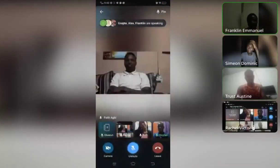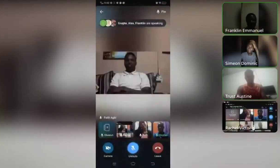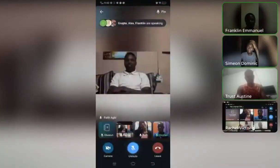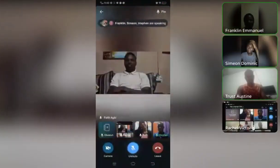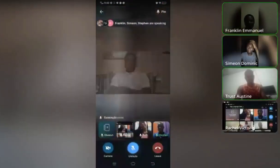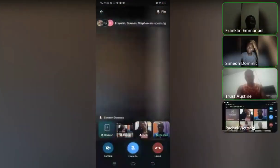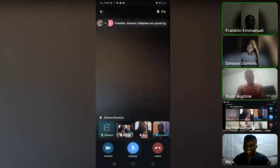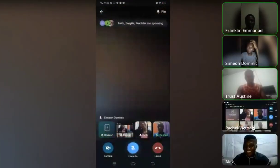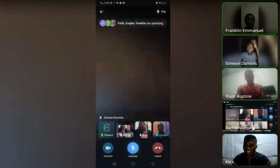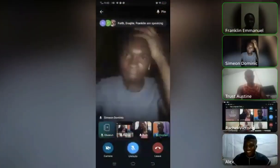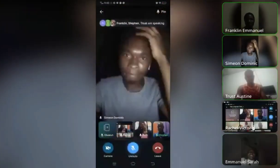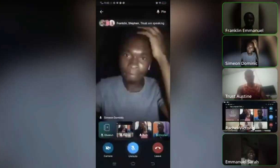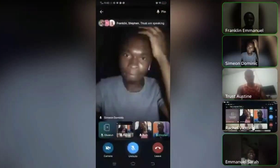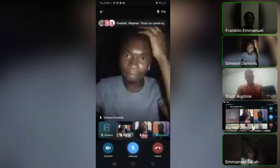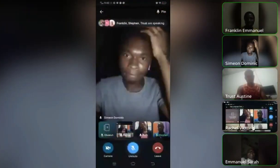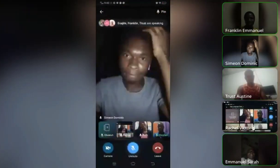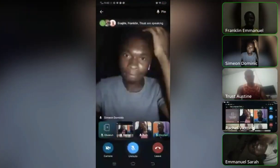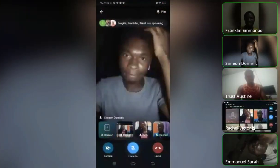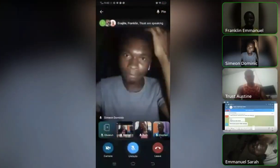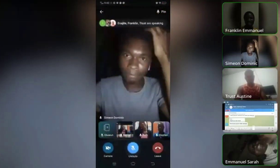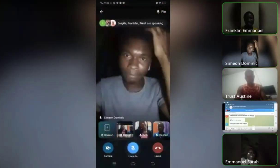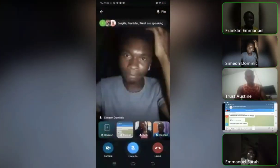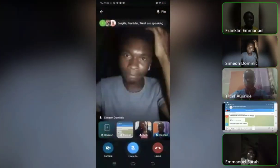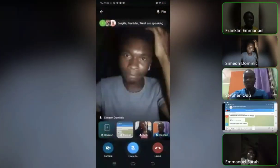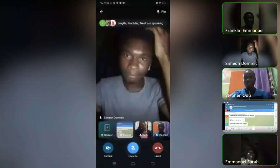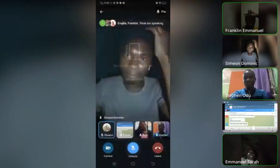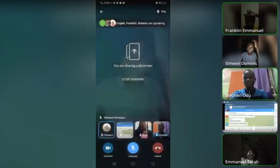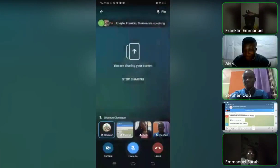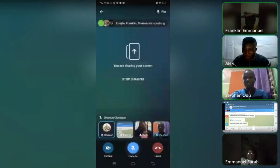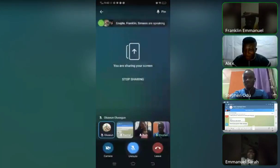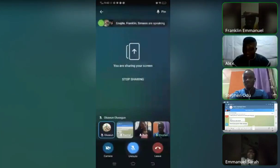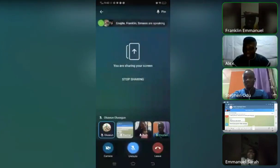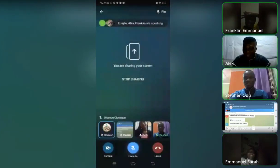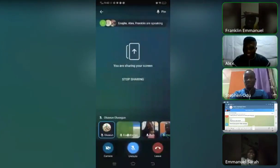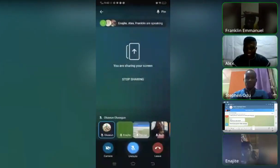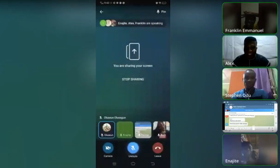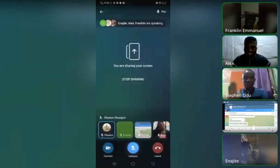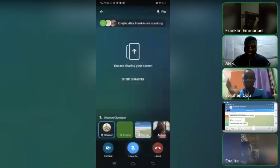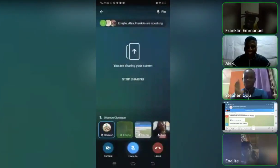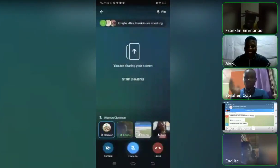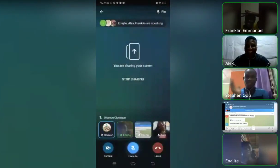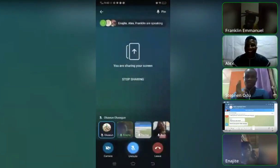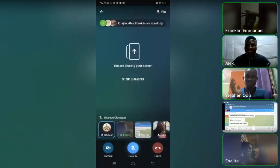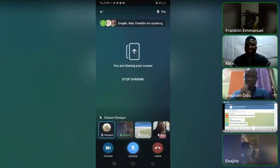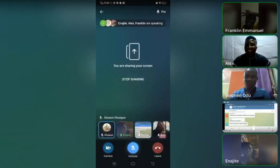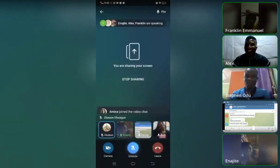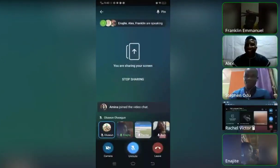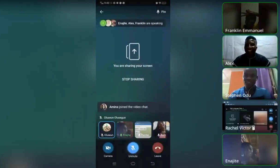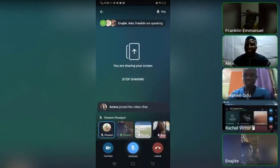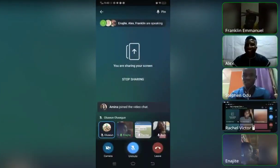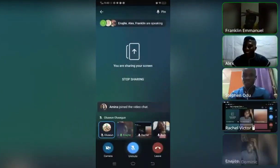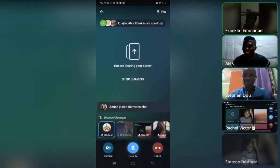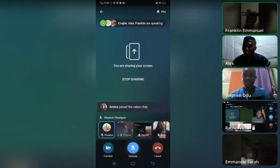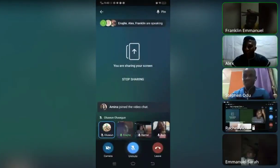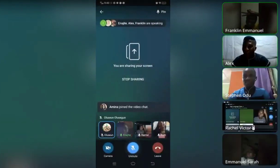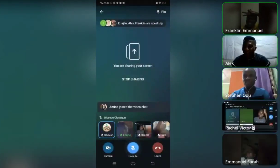Mr. Faith, thank you for coming. Thank you, Fumilayo Elesami.